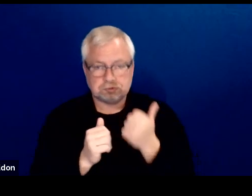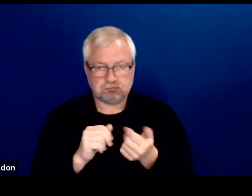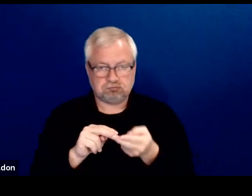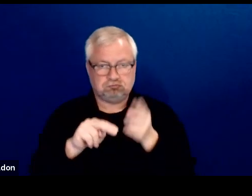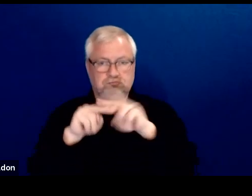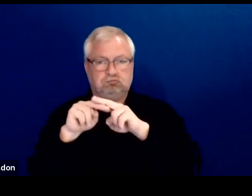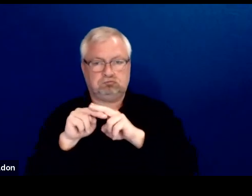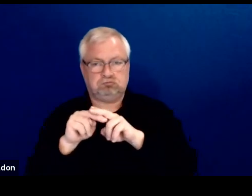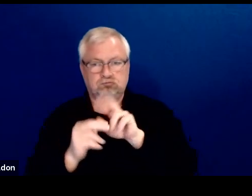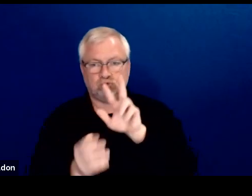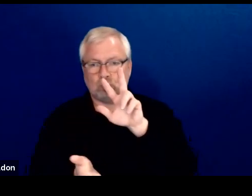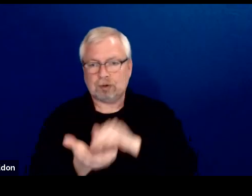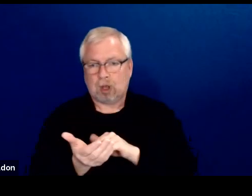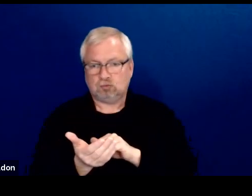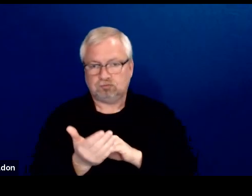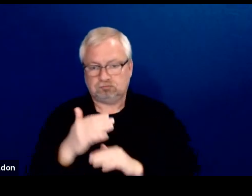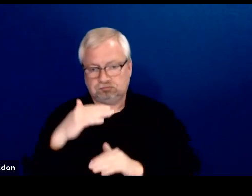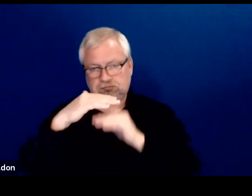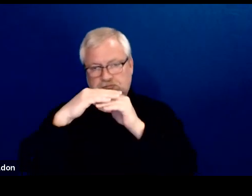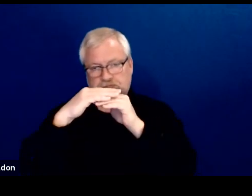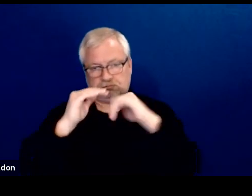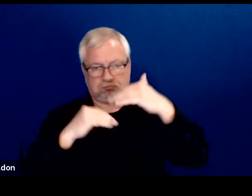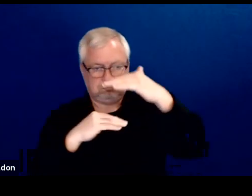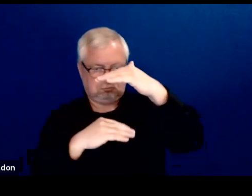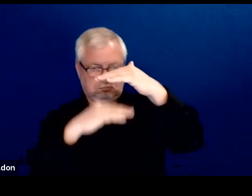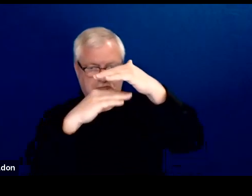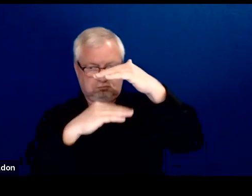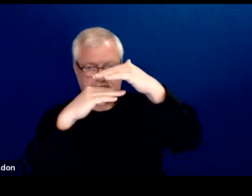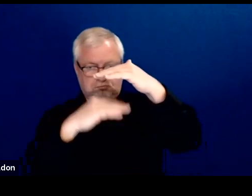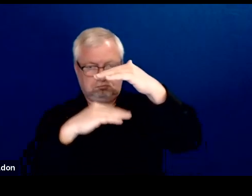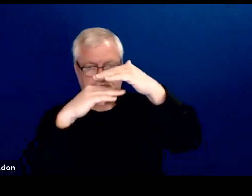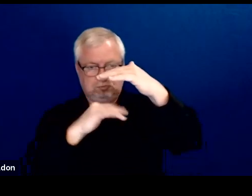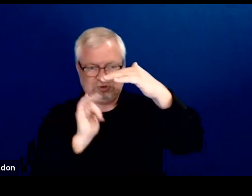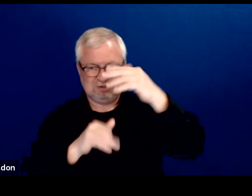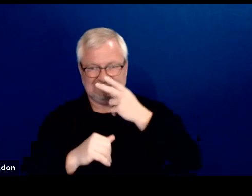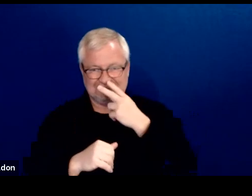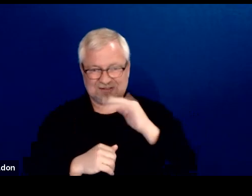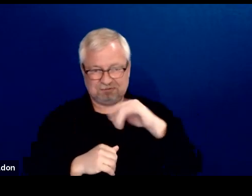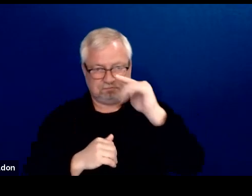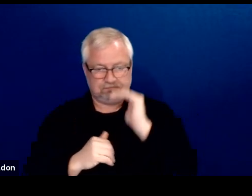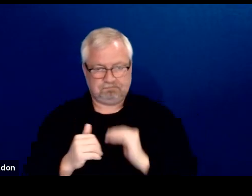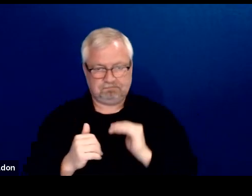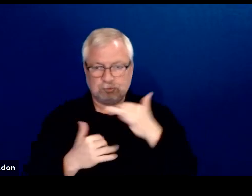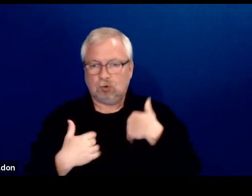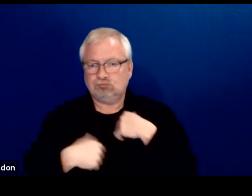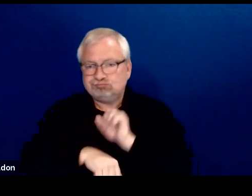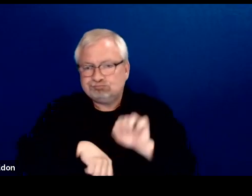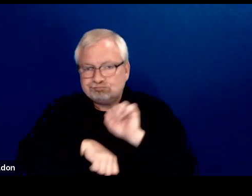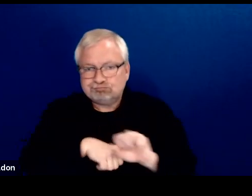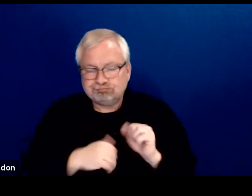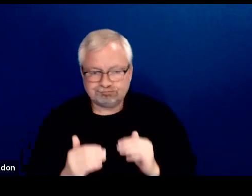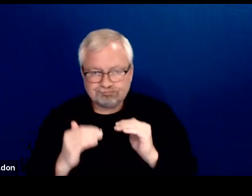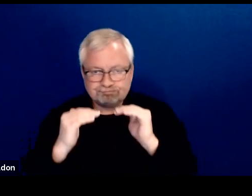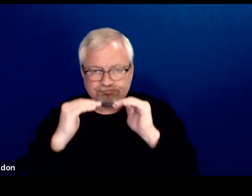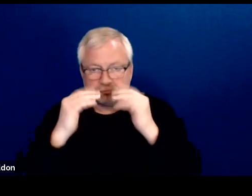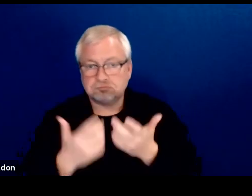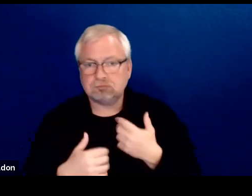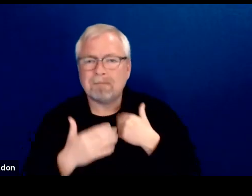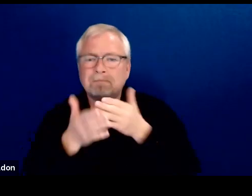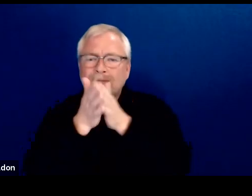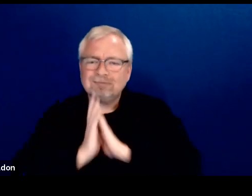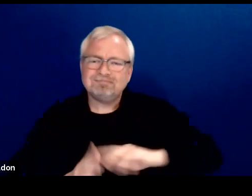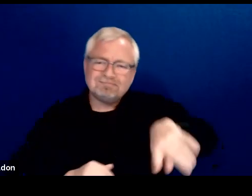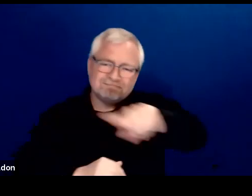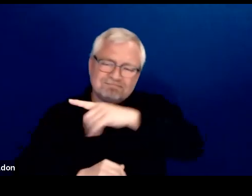in place now. That's the work that's been going on. Why we've asked you to stay home. There's also Joe Kelly's team, the Corps